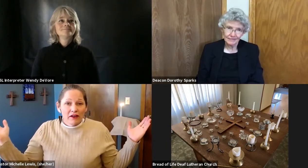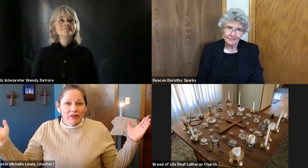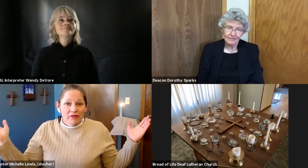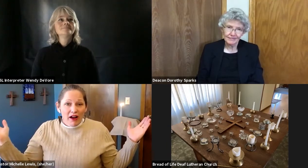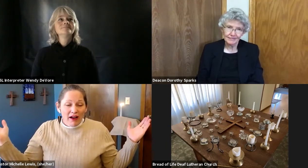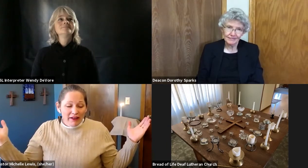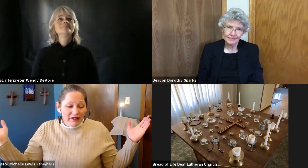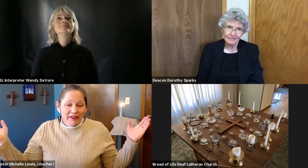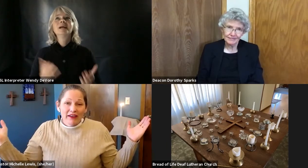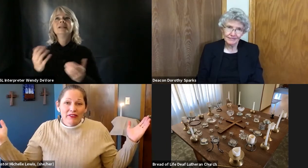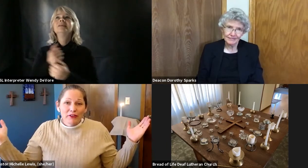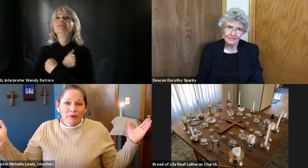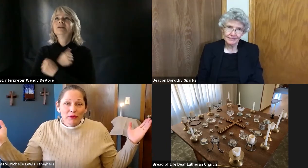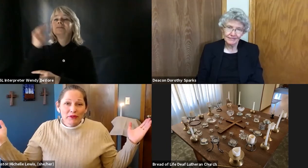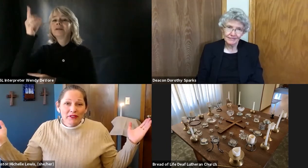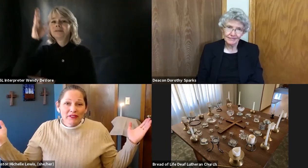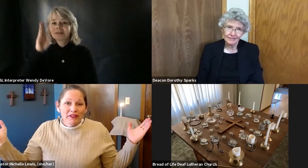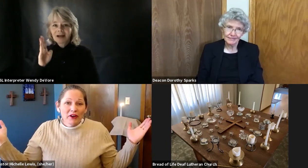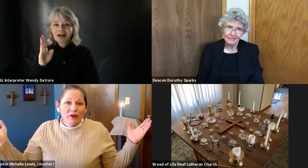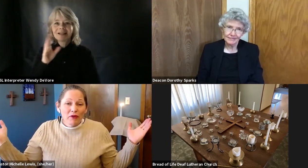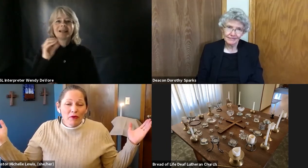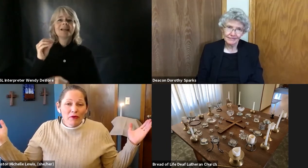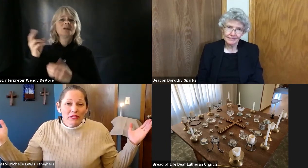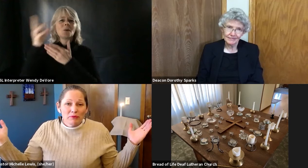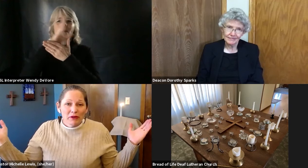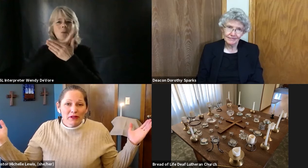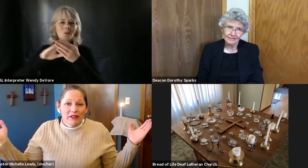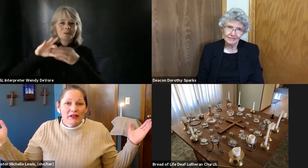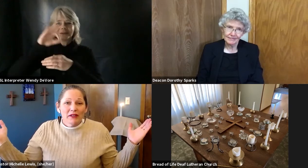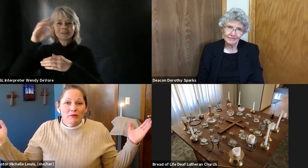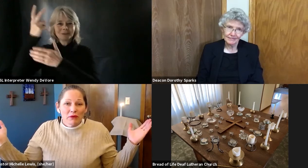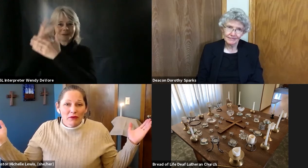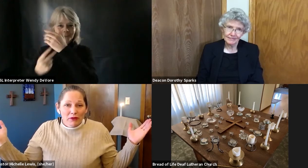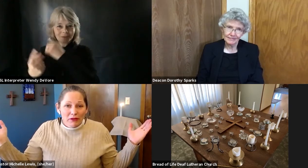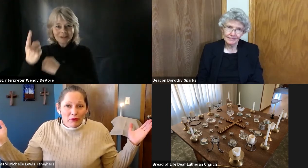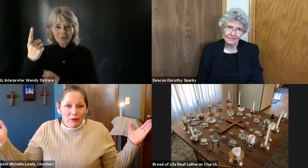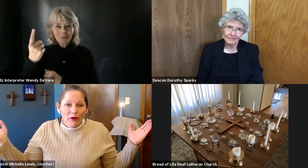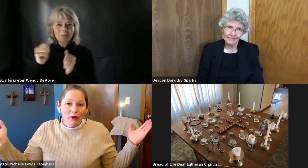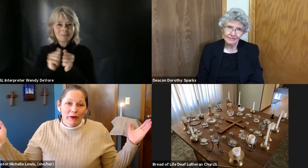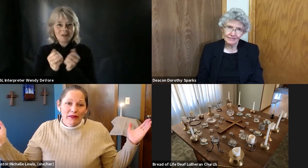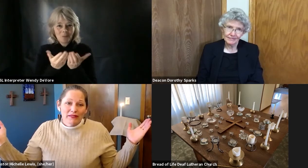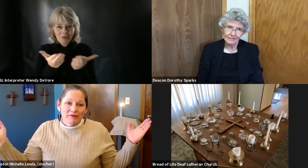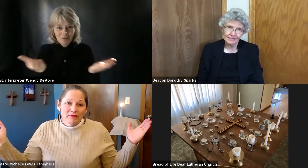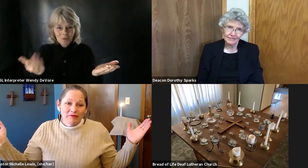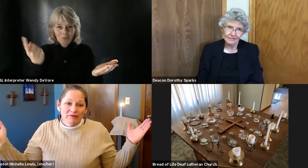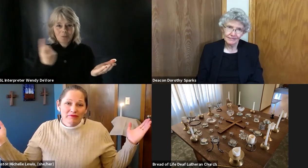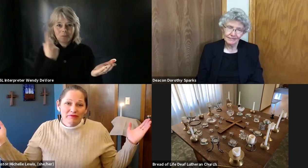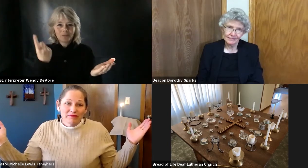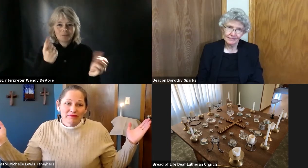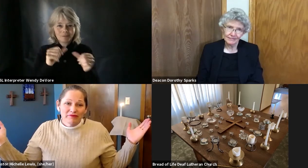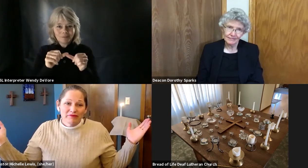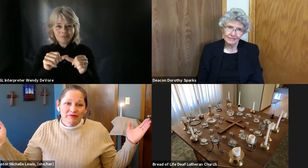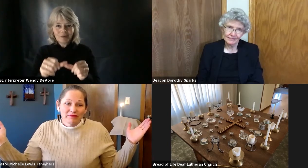the love of God, and the communion of the Holy Spirit be with you always.